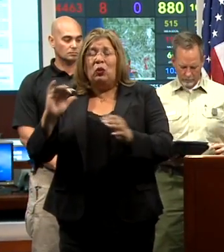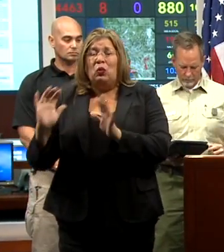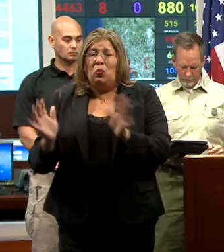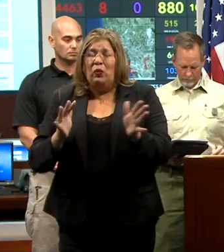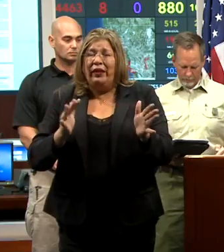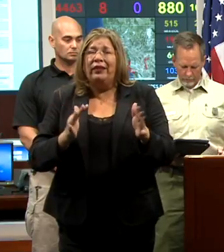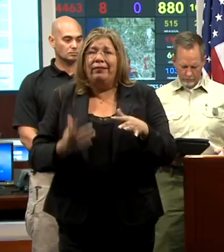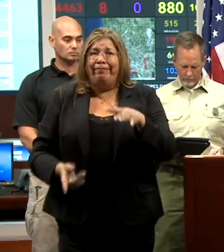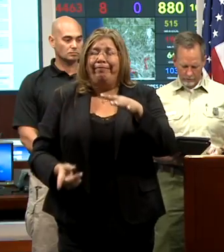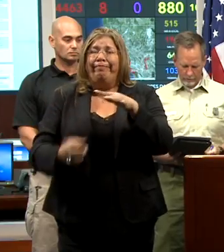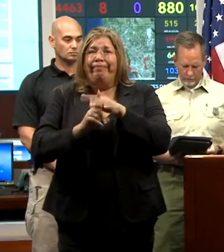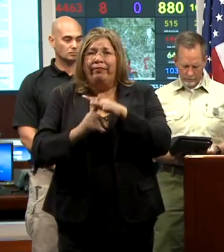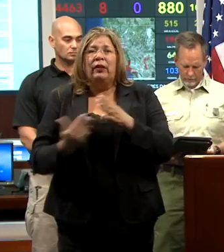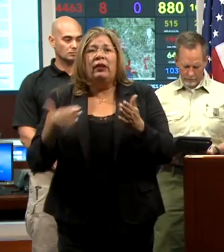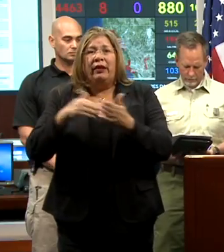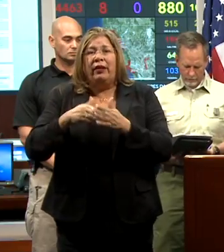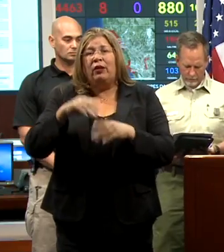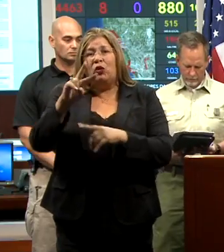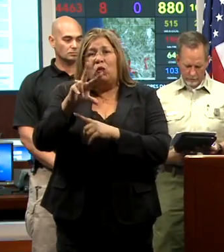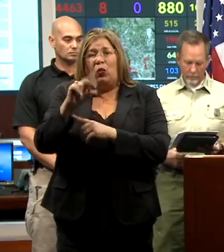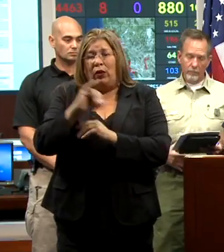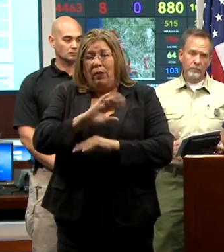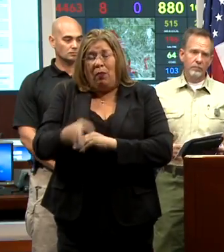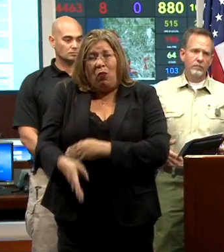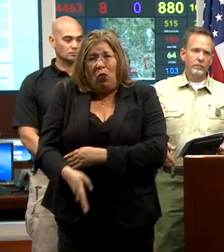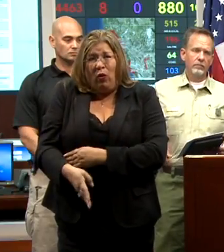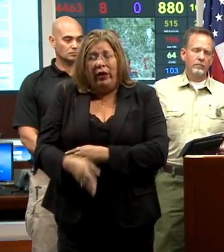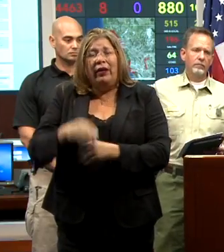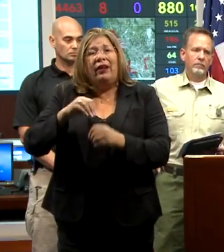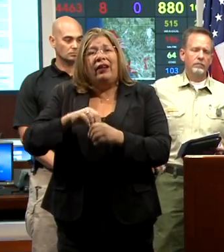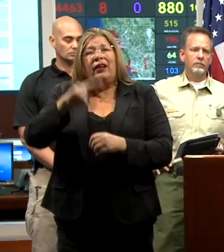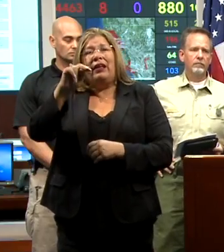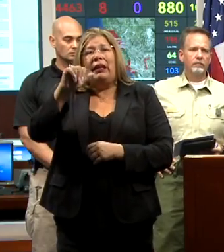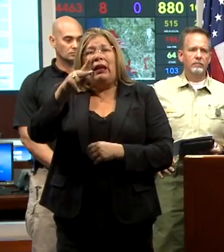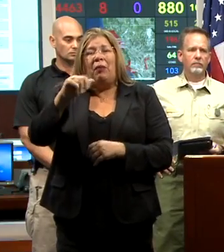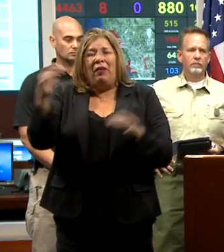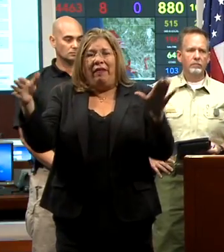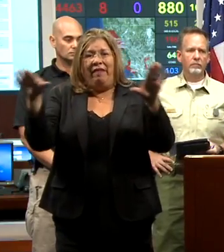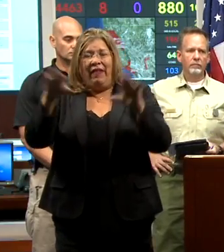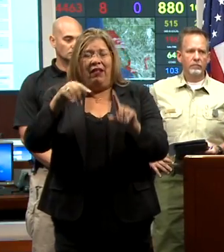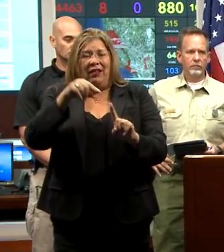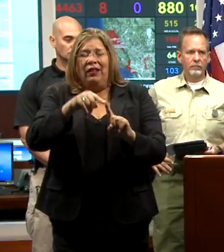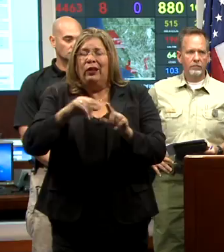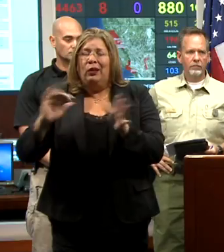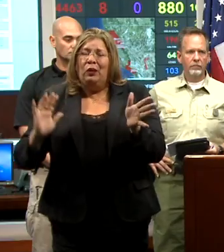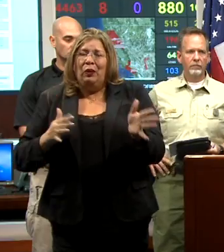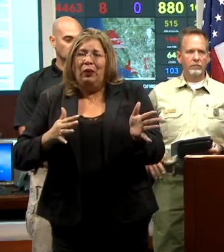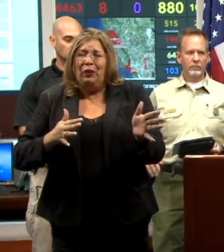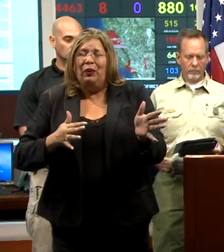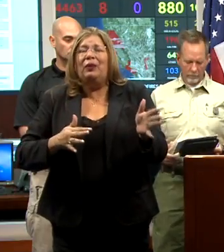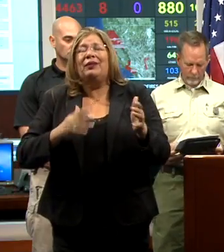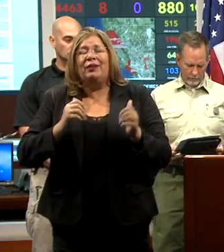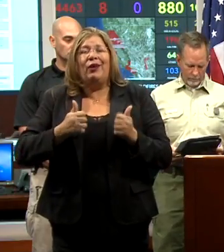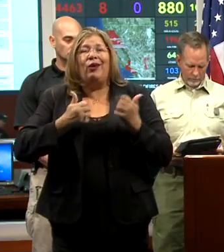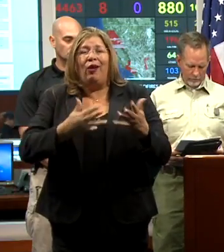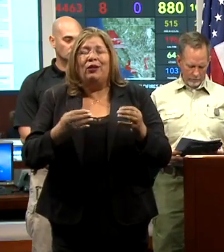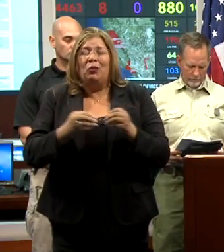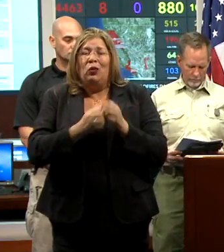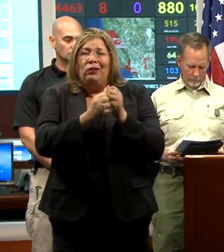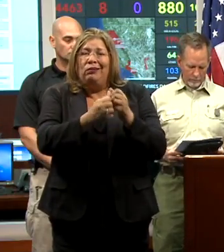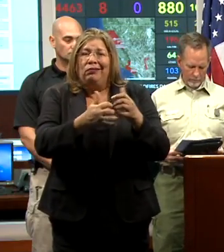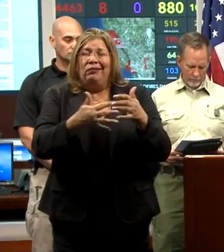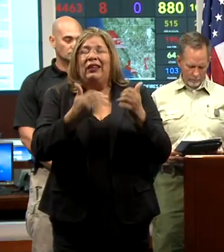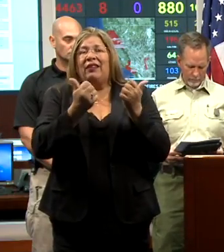about 2:30 this morning in the central Napa Valley area that did cause some increased fire activity